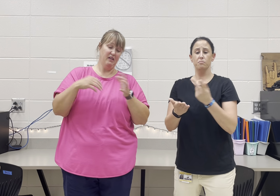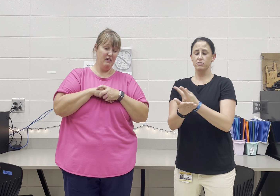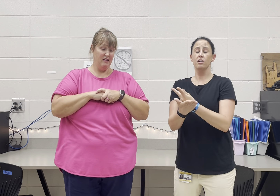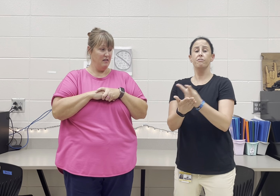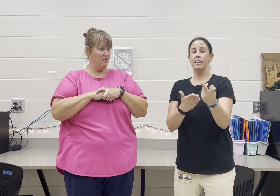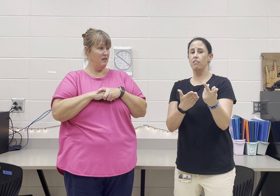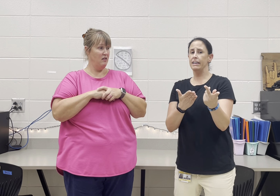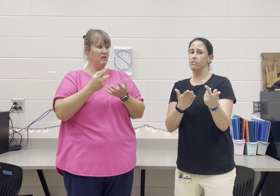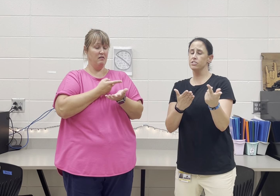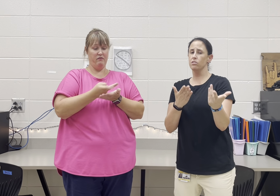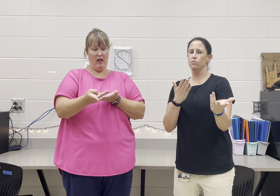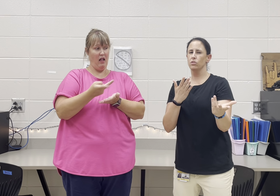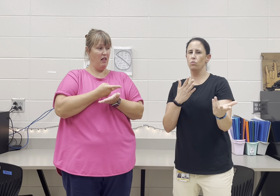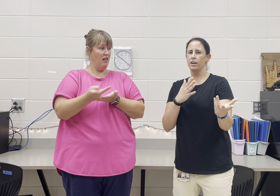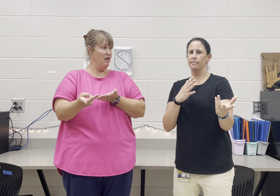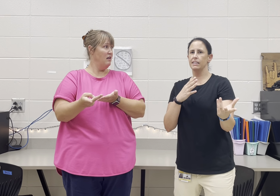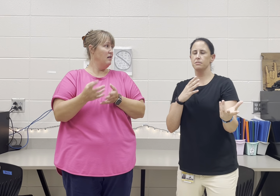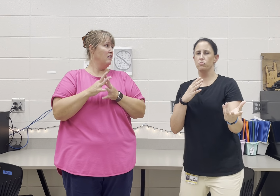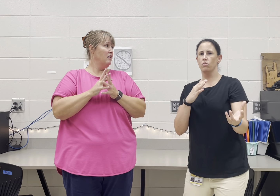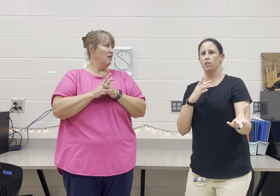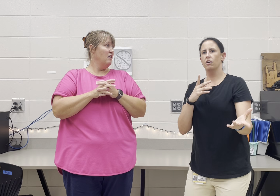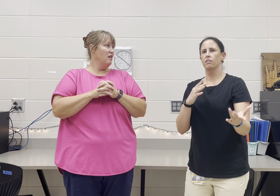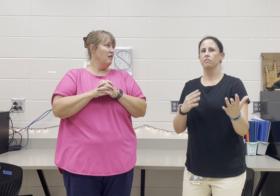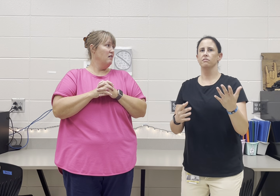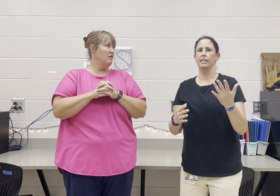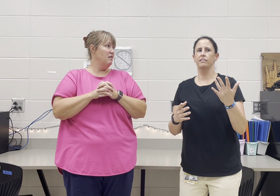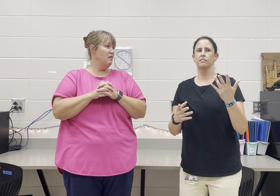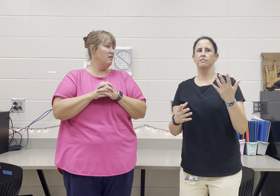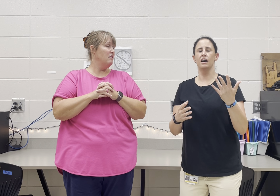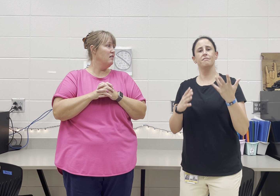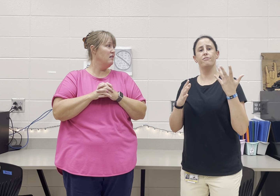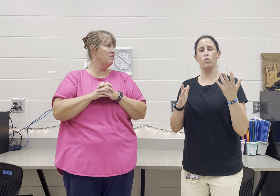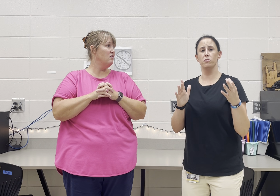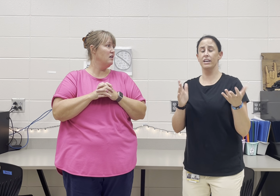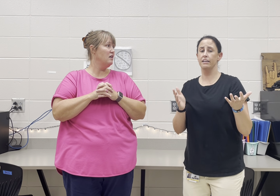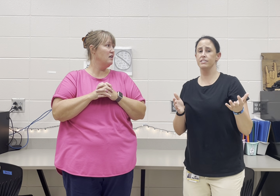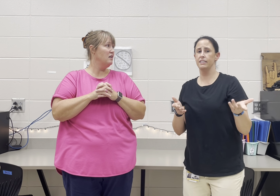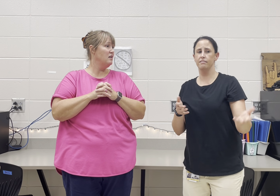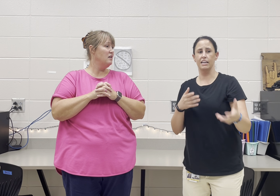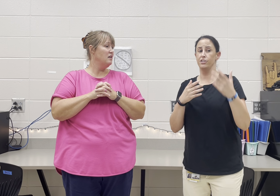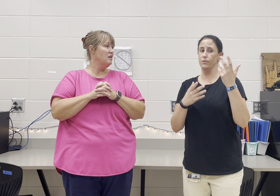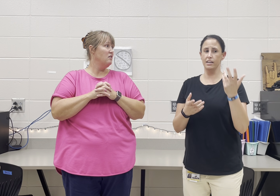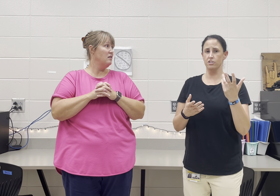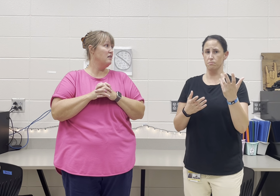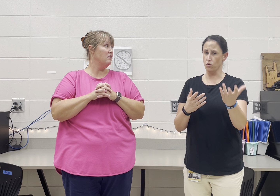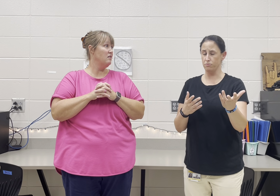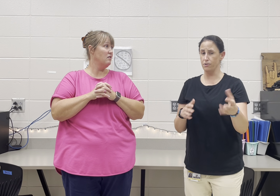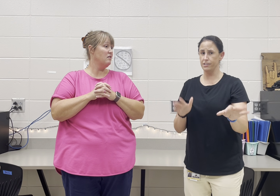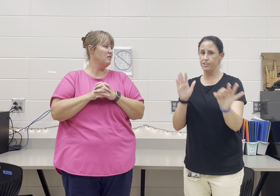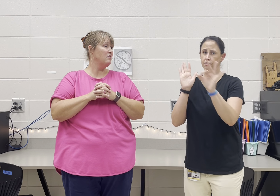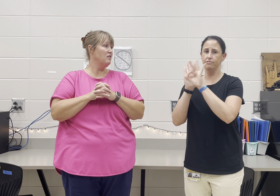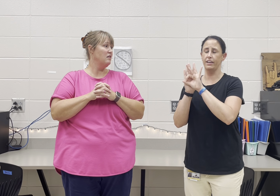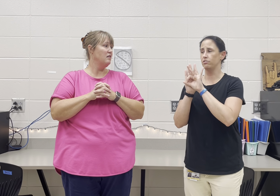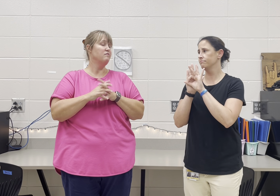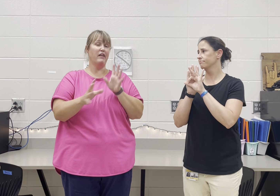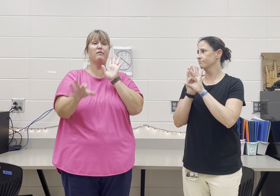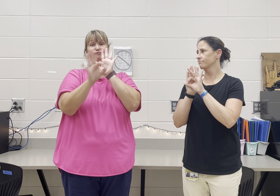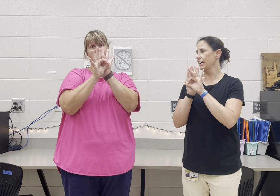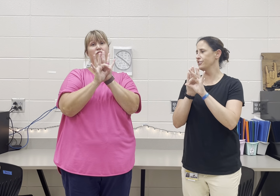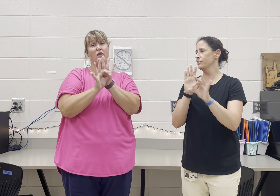So fail, and also the one that's more like not formal that I've seen that you guys are more prone to do, fail. Yep. I do this